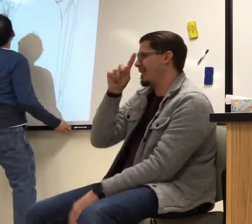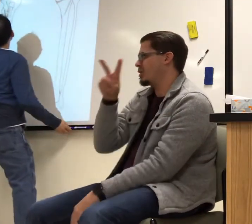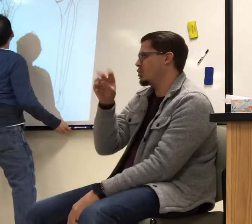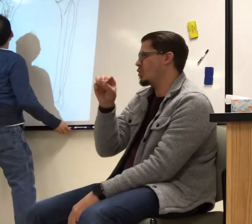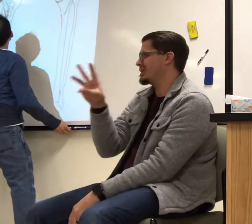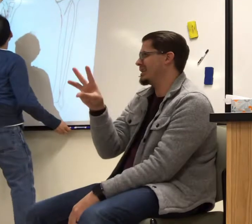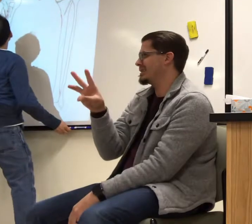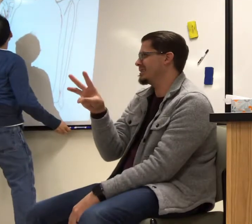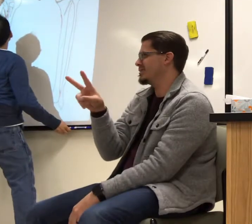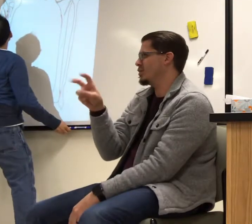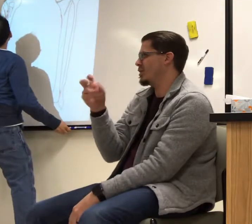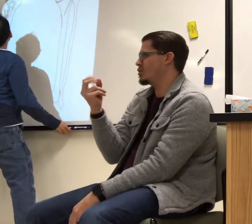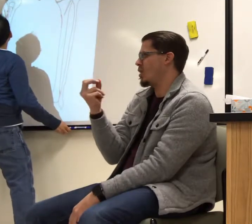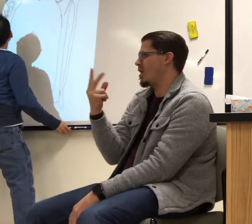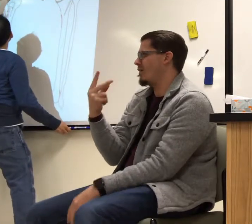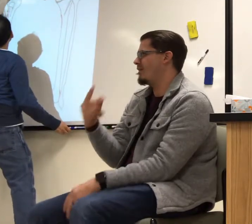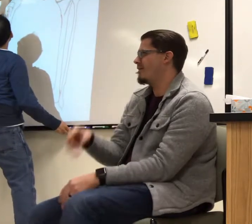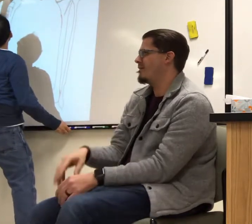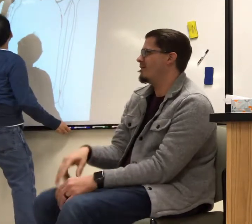Is anterior.